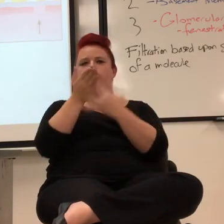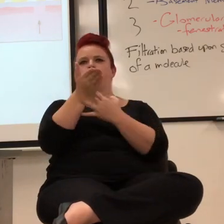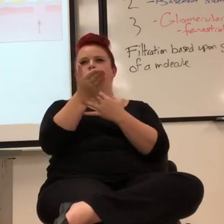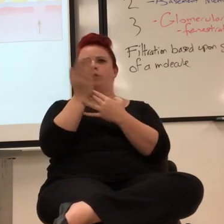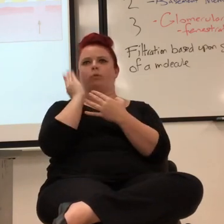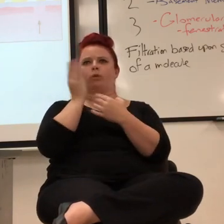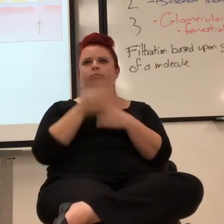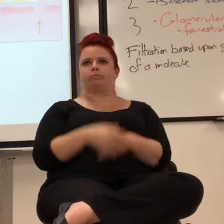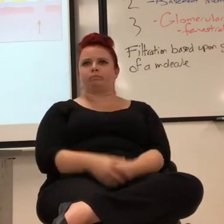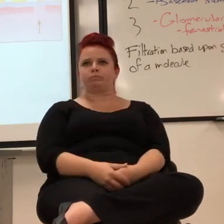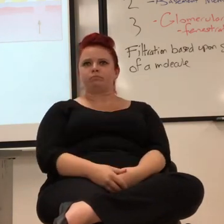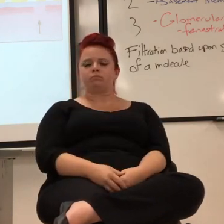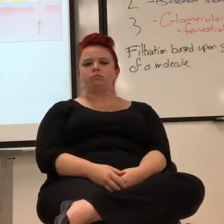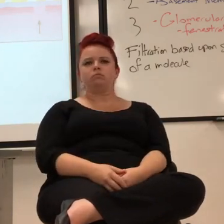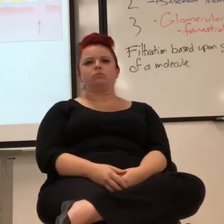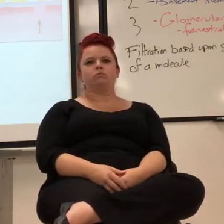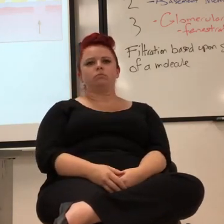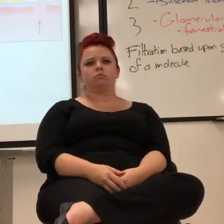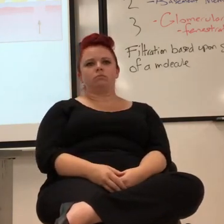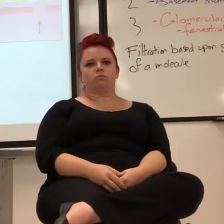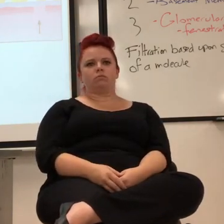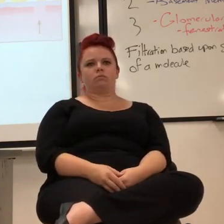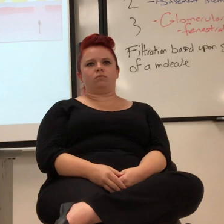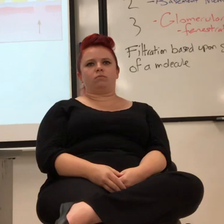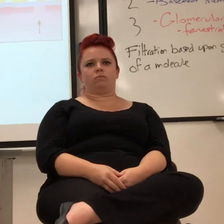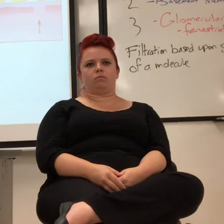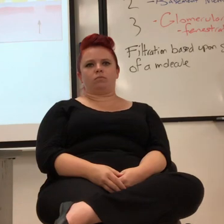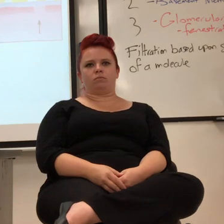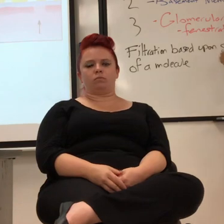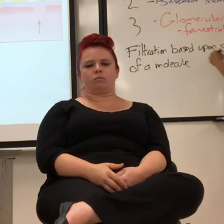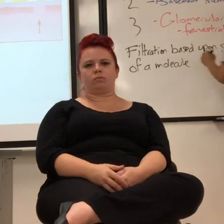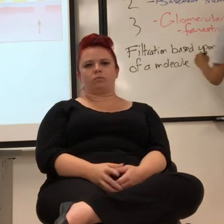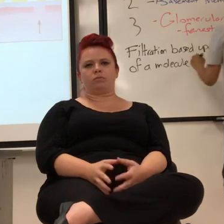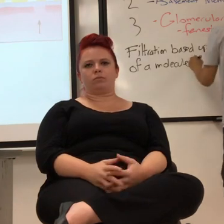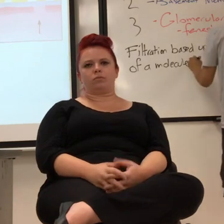charge, their filtration is favored.